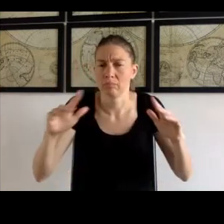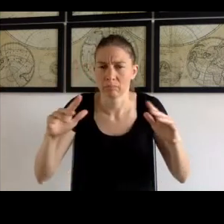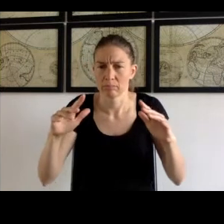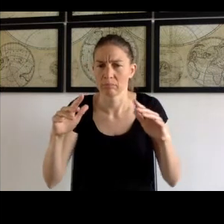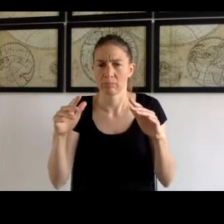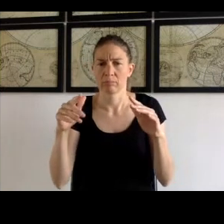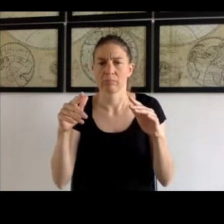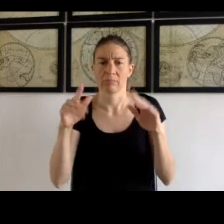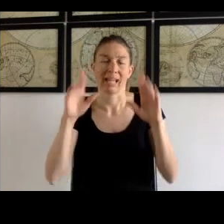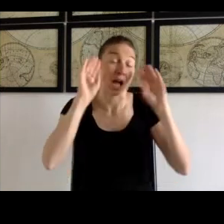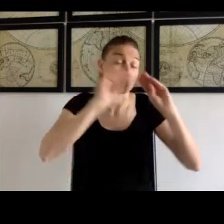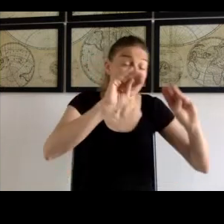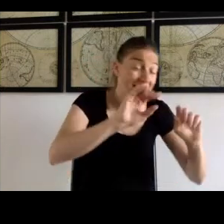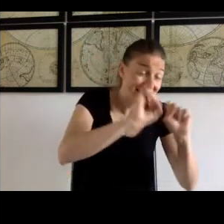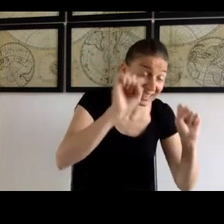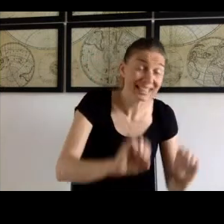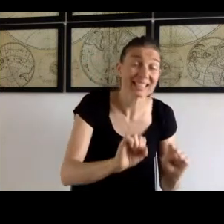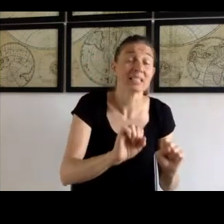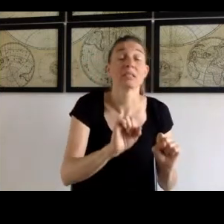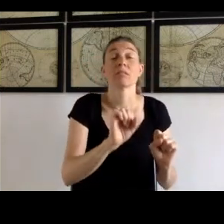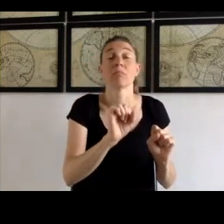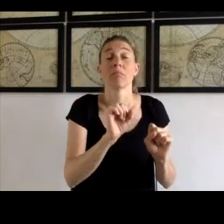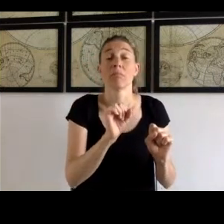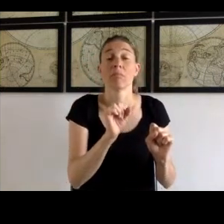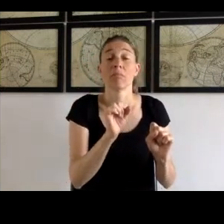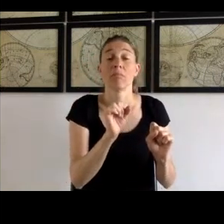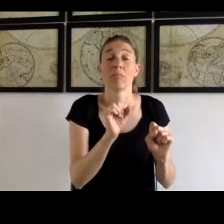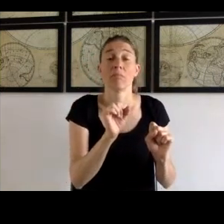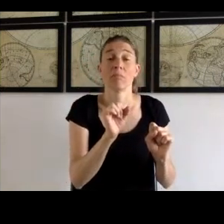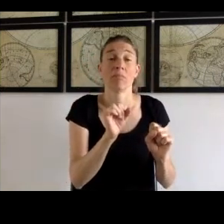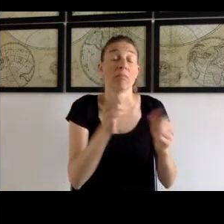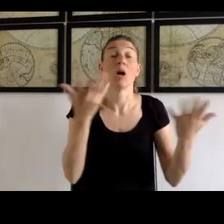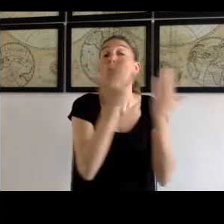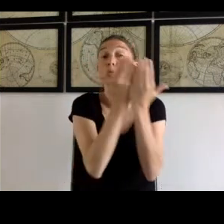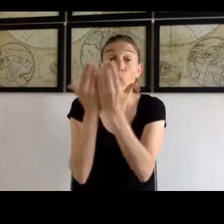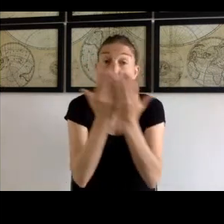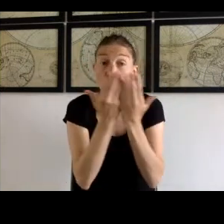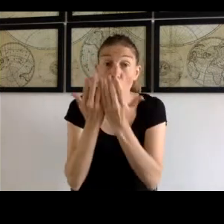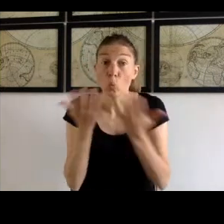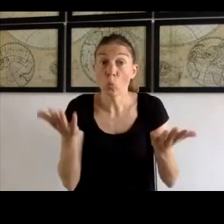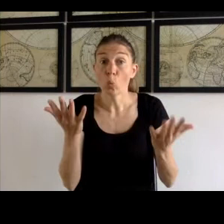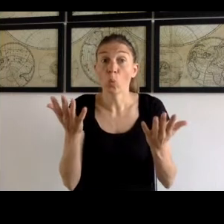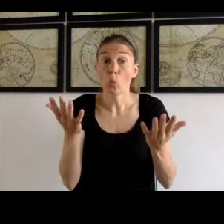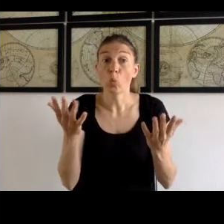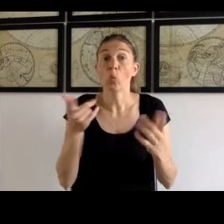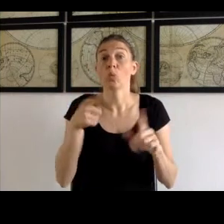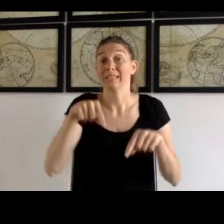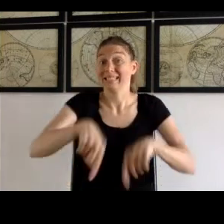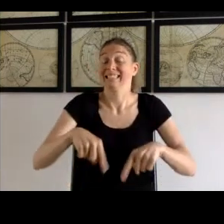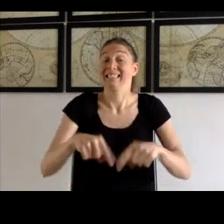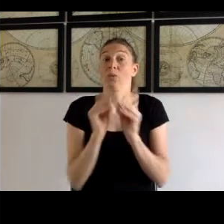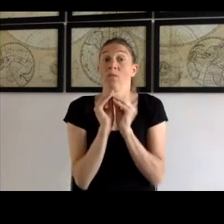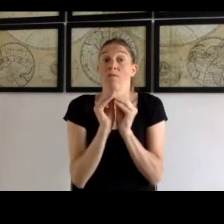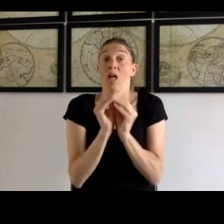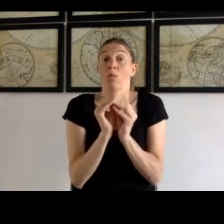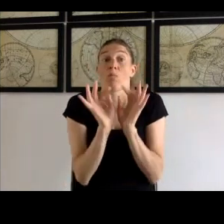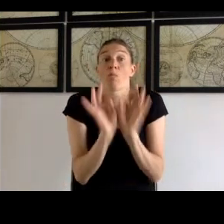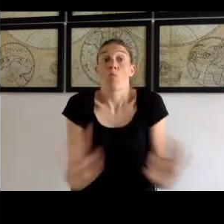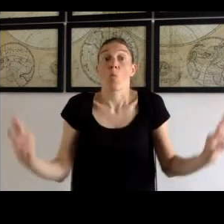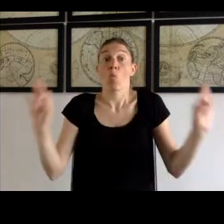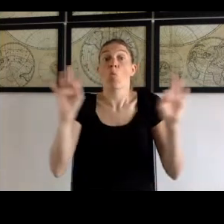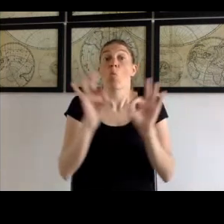in the society, the school is a very core value system and functioning